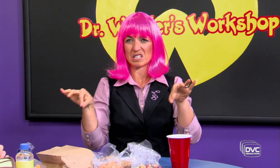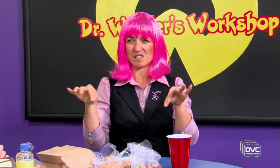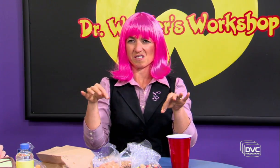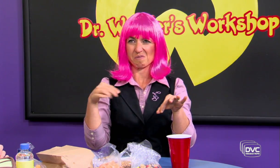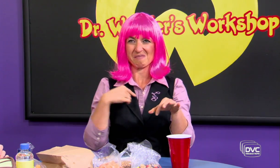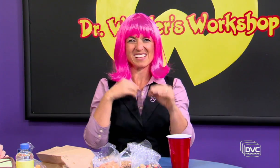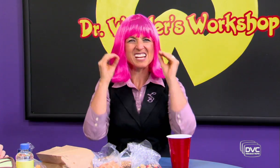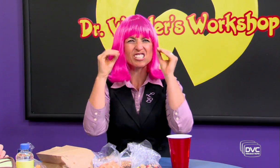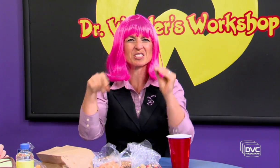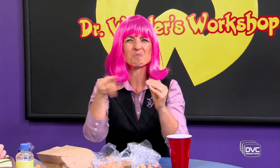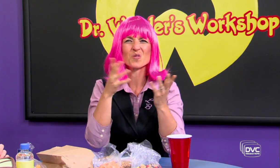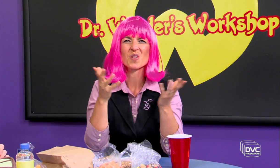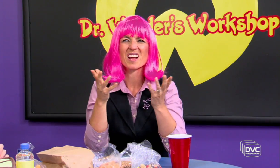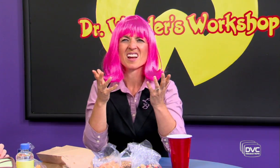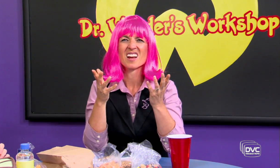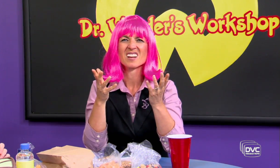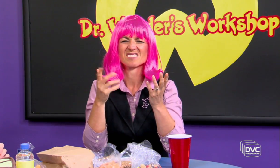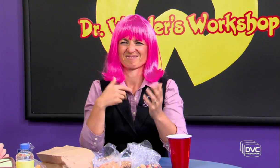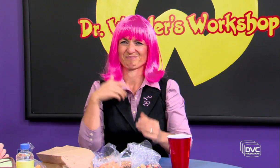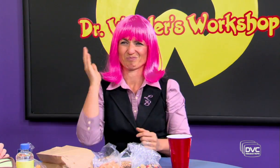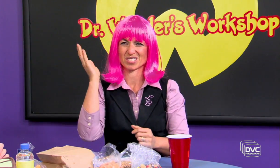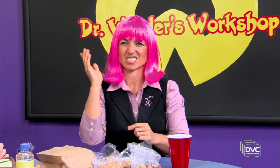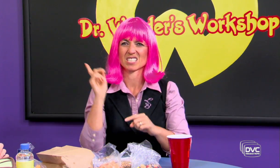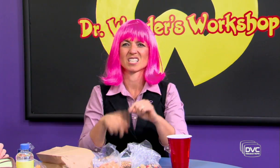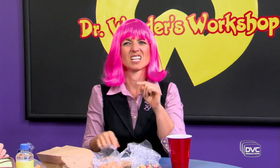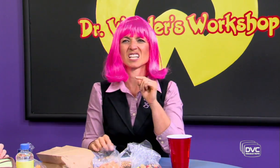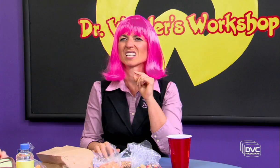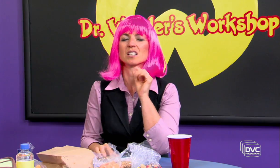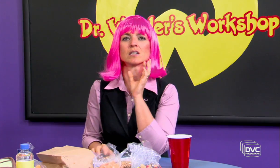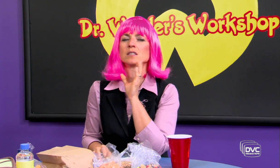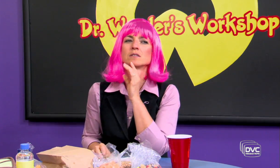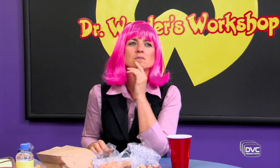can I teach them? I can't present.